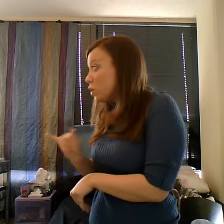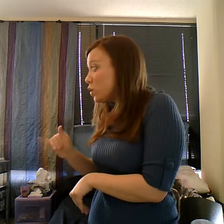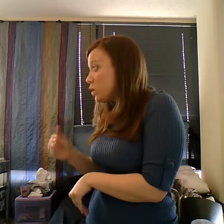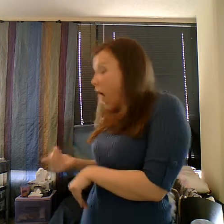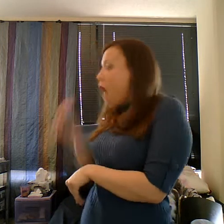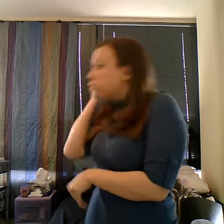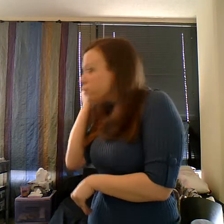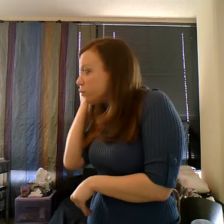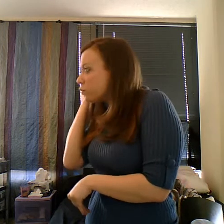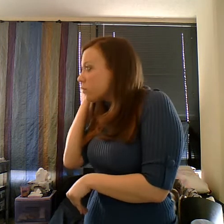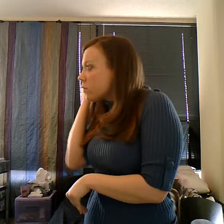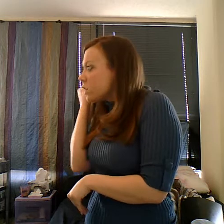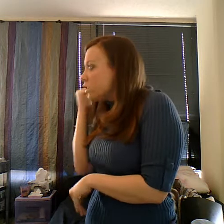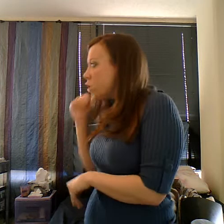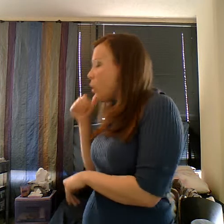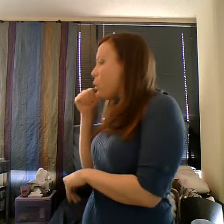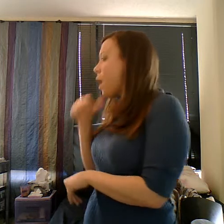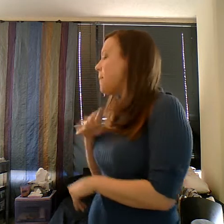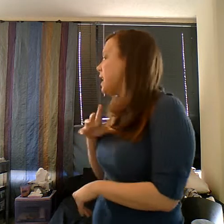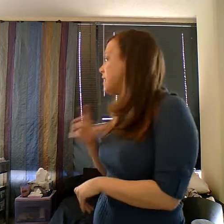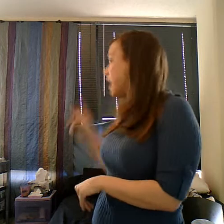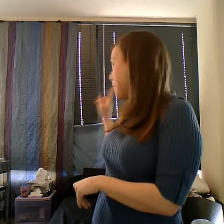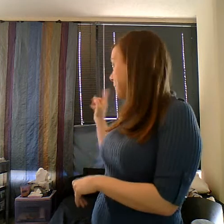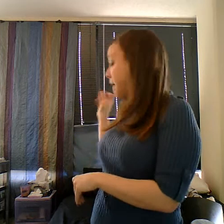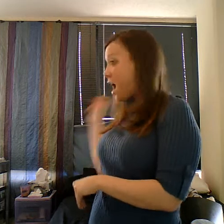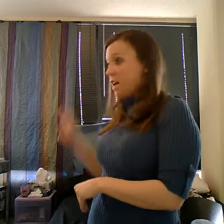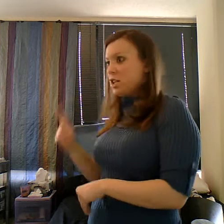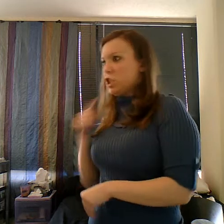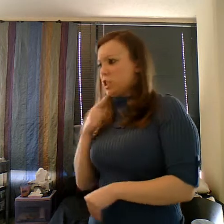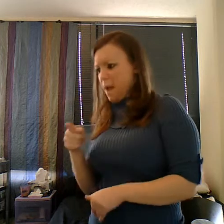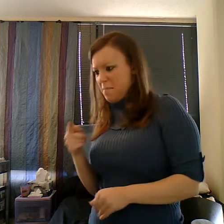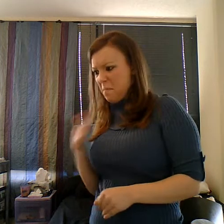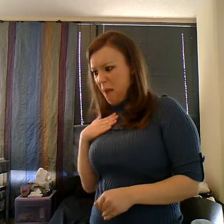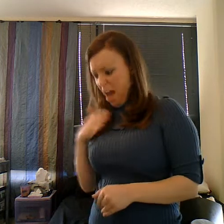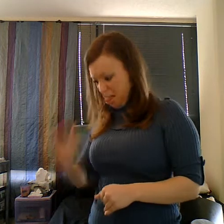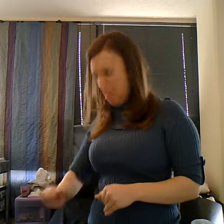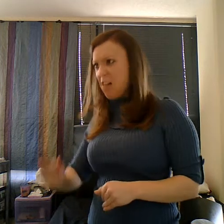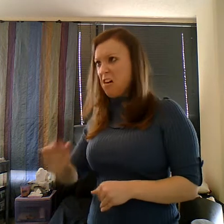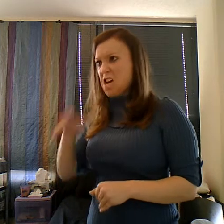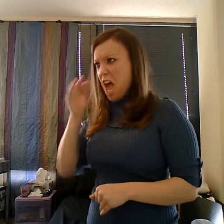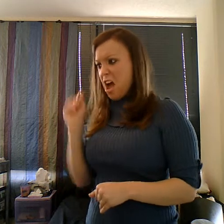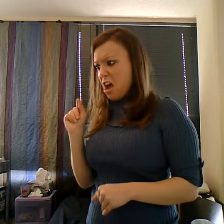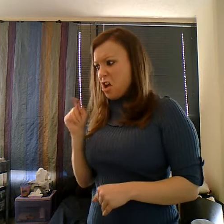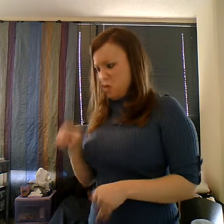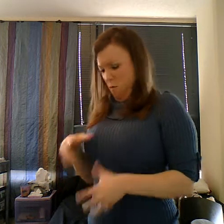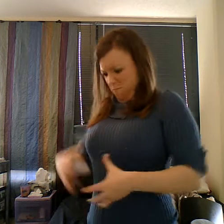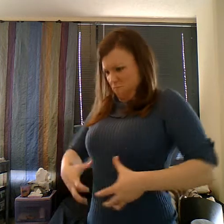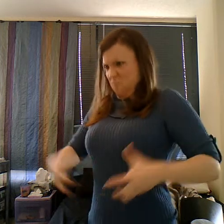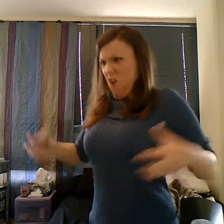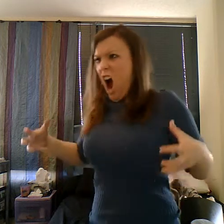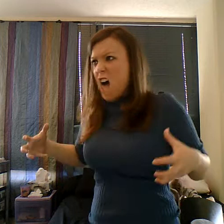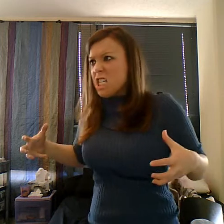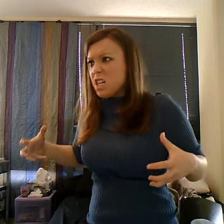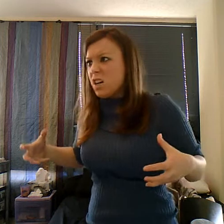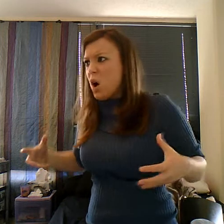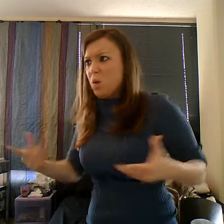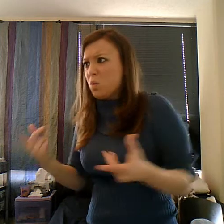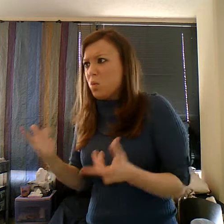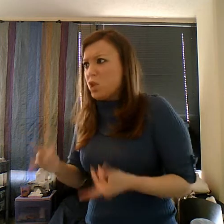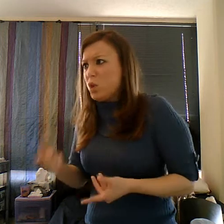I ate the gruel and the pot, and now I'm going to eat you. If you're a little kid,